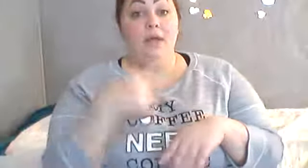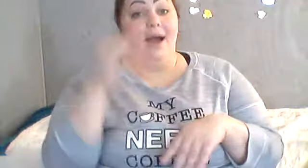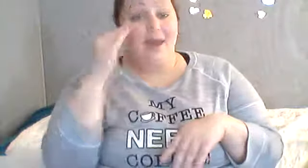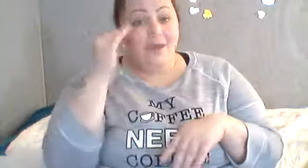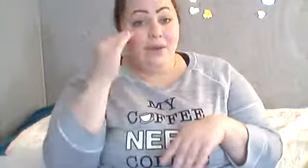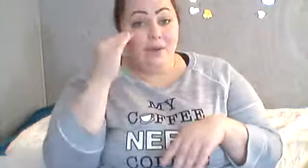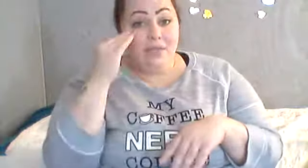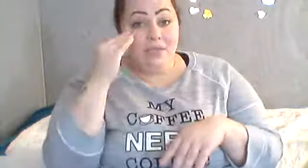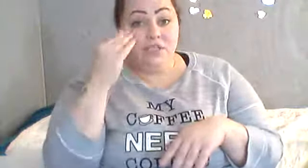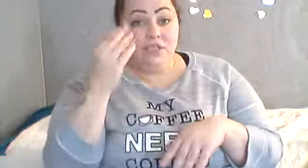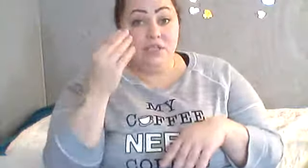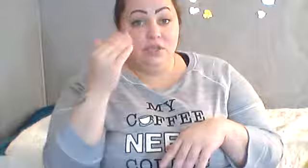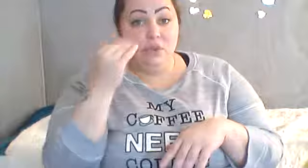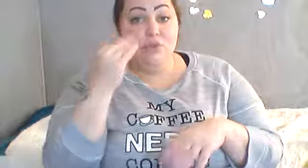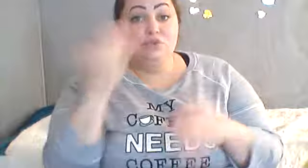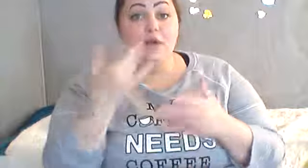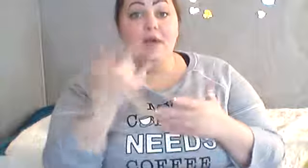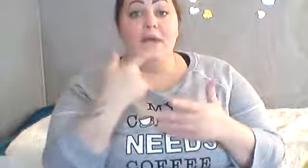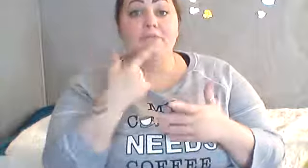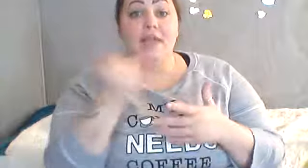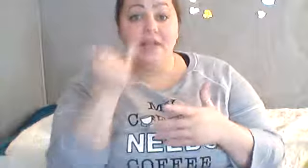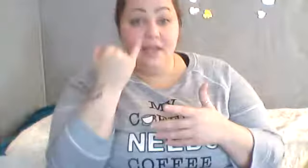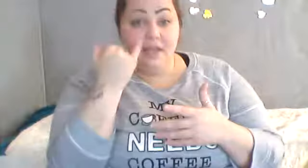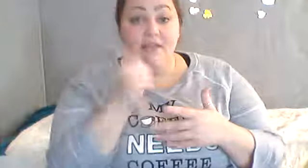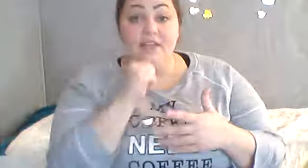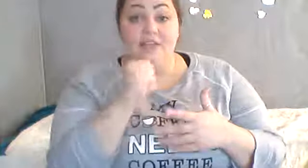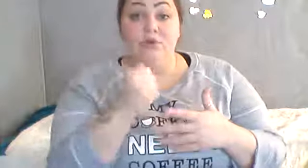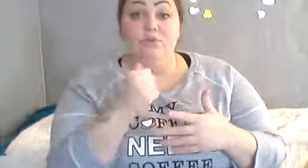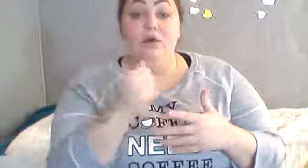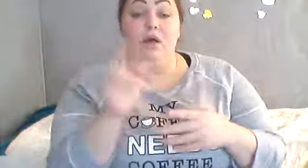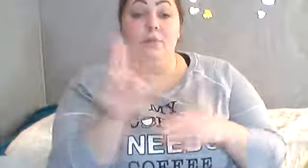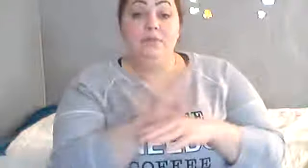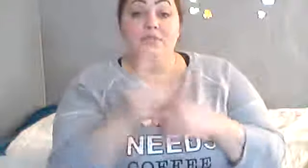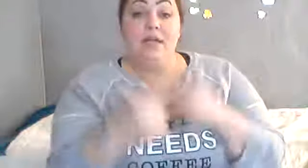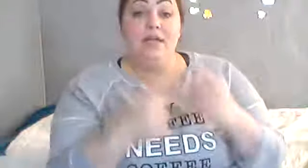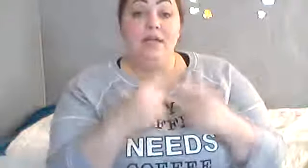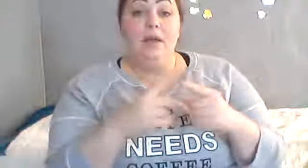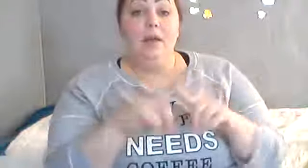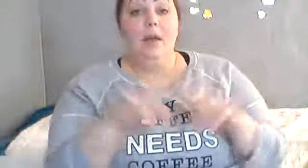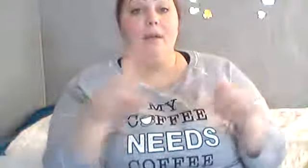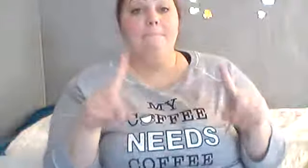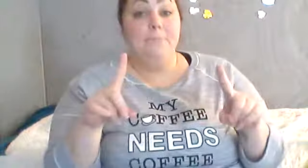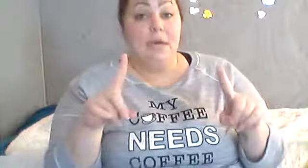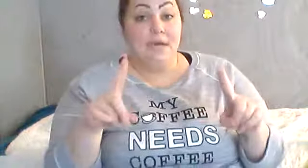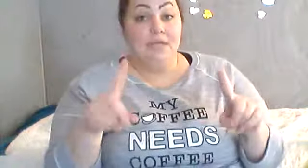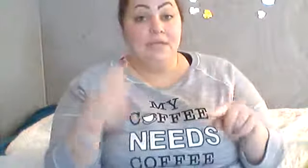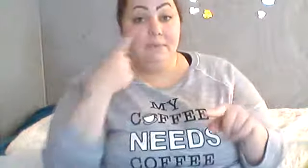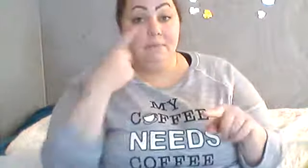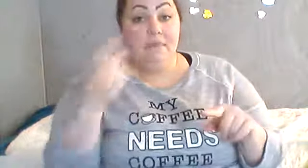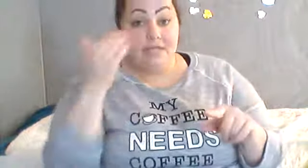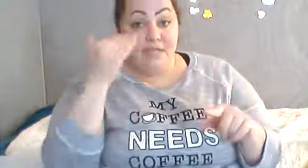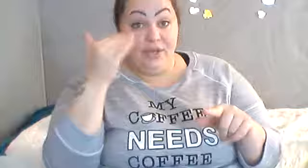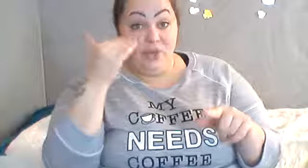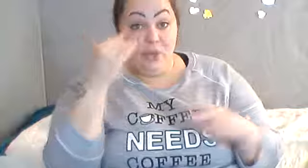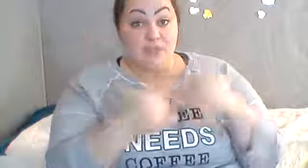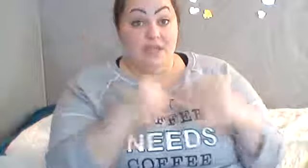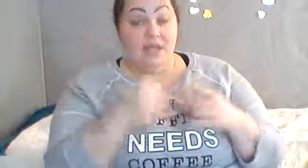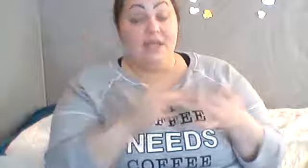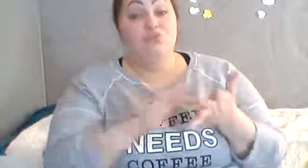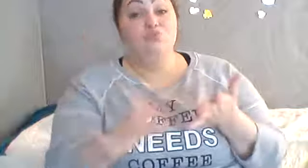I know that she knows what I'm saying if I don't use sign. But because I know sign, it's